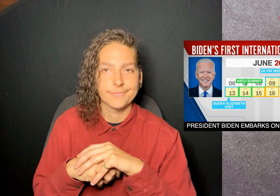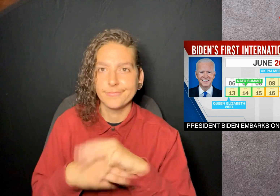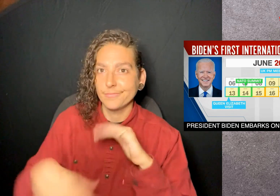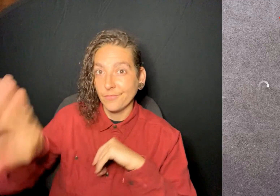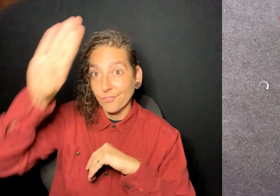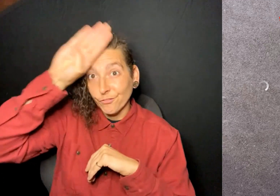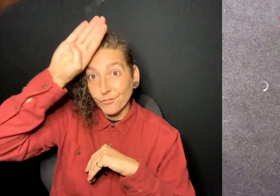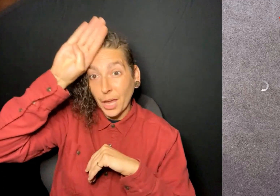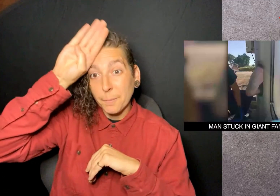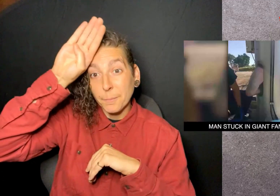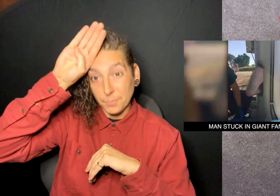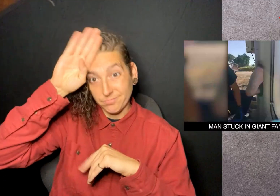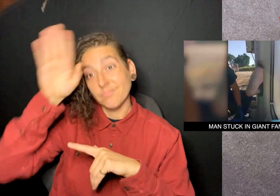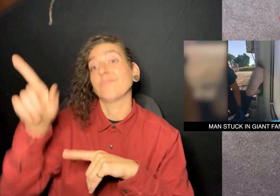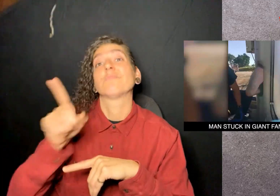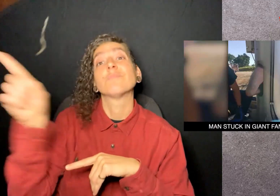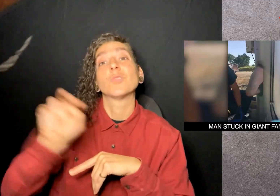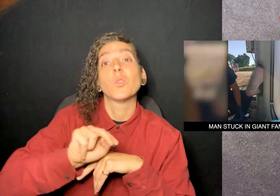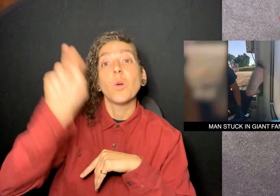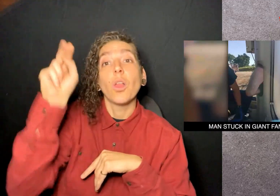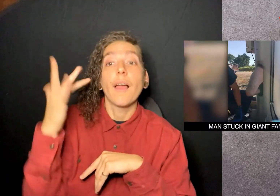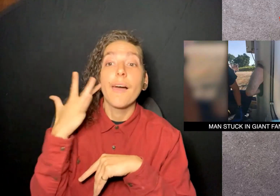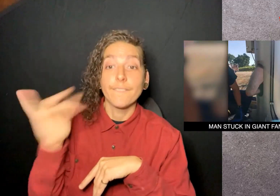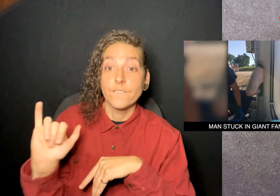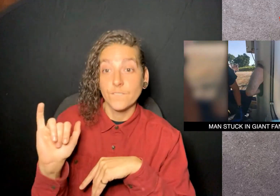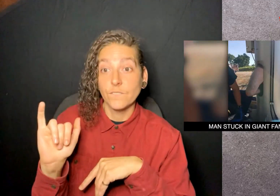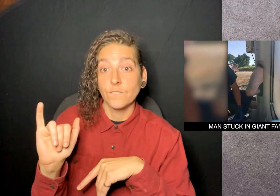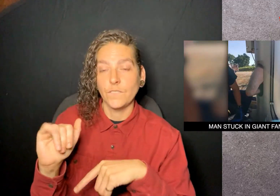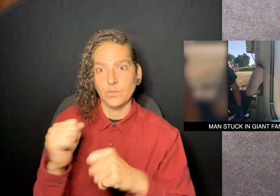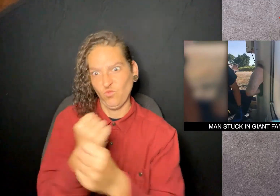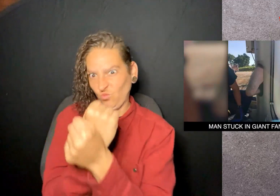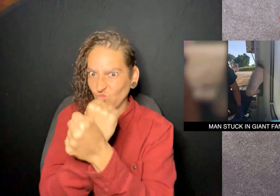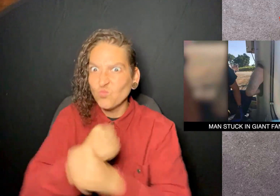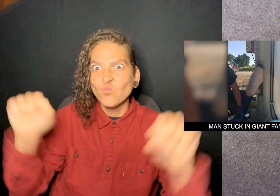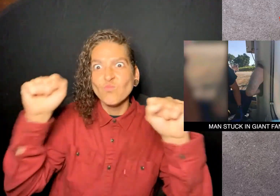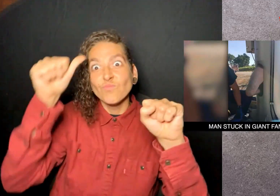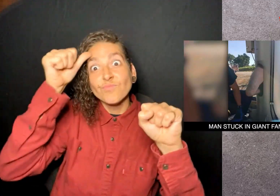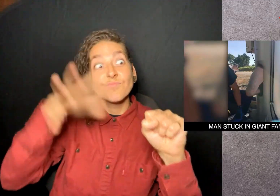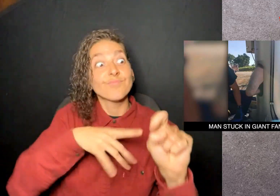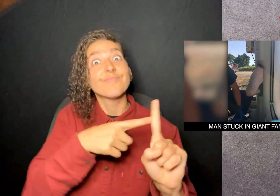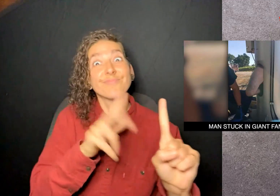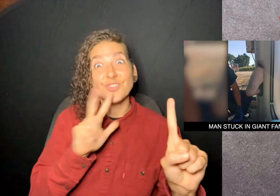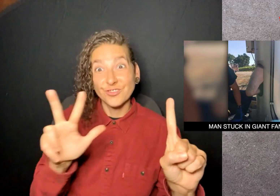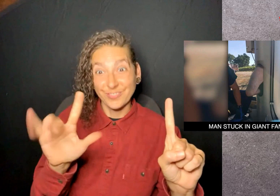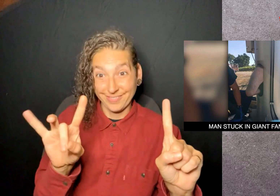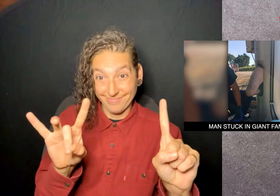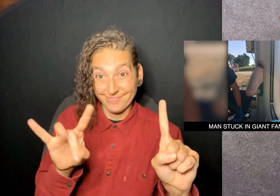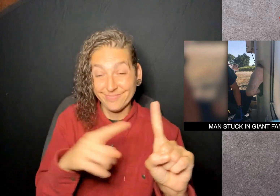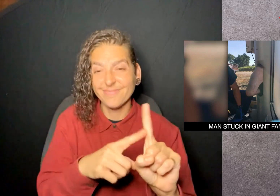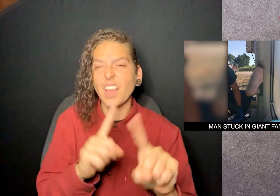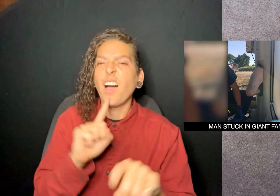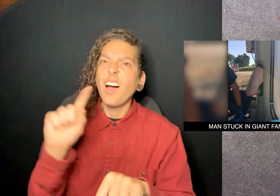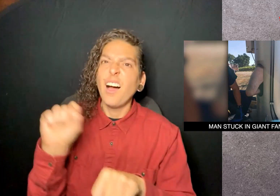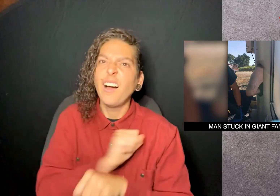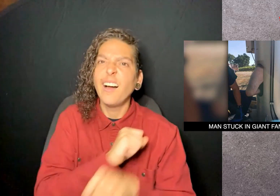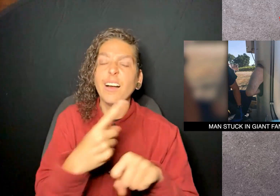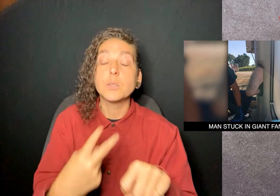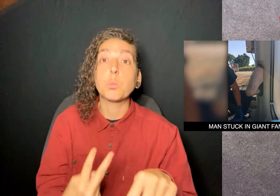Firefighters in Northern California rescued a 38-year-old man trapped in the shaft of a